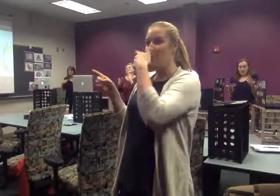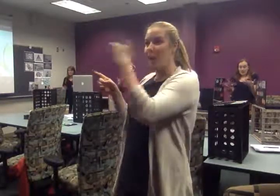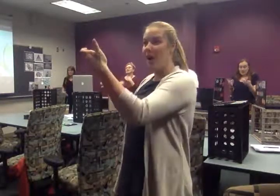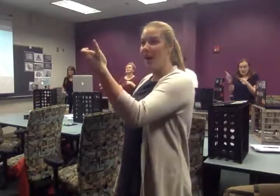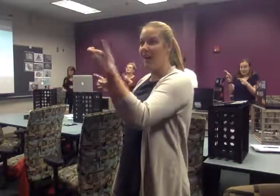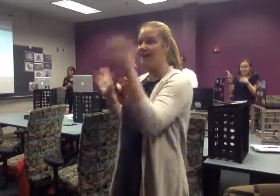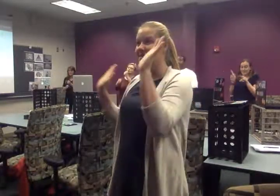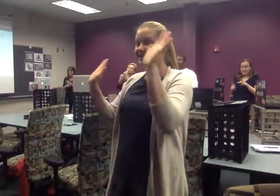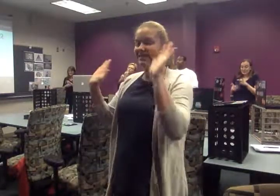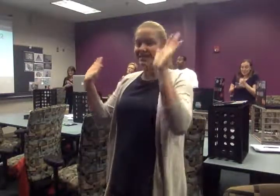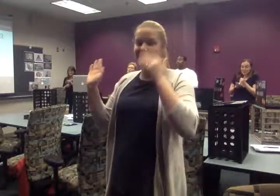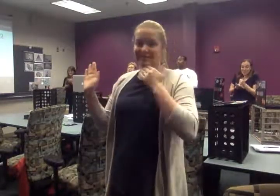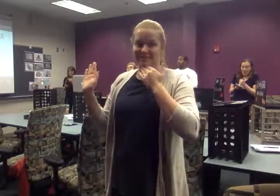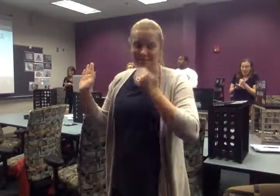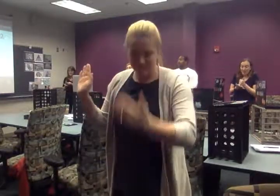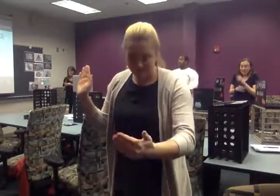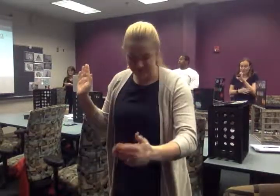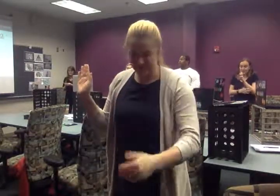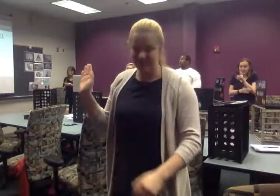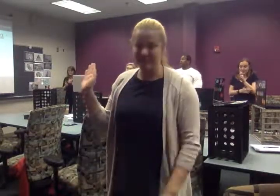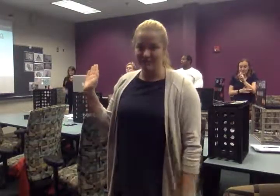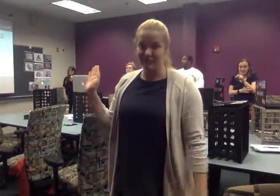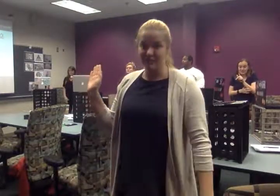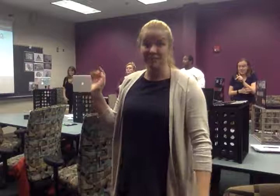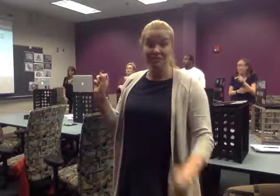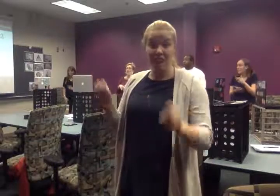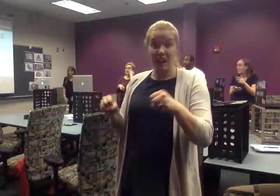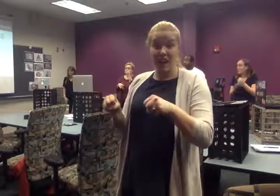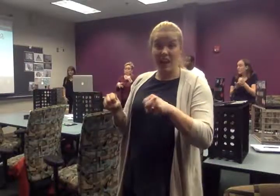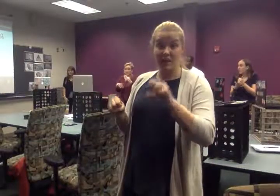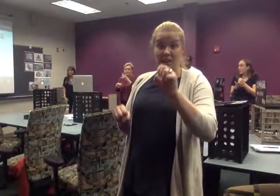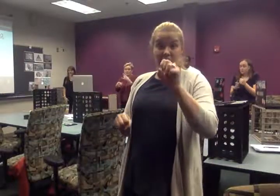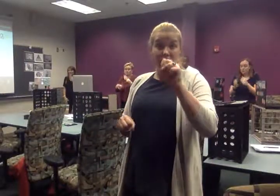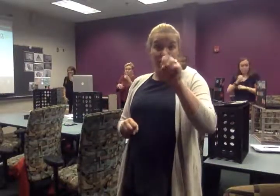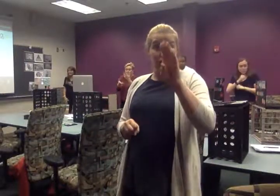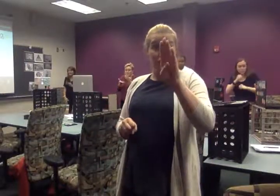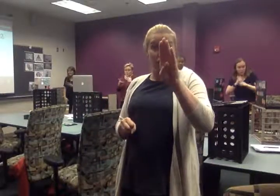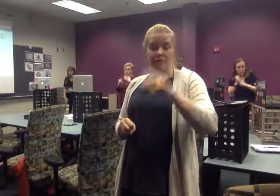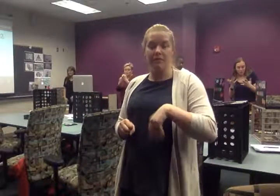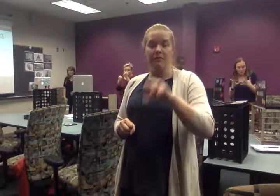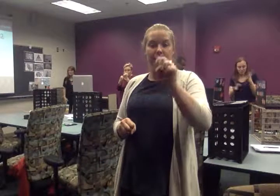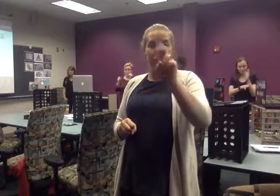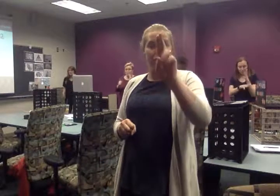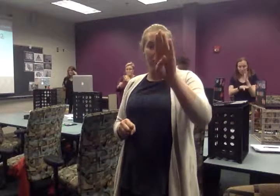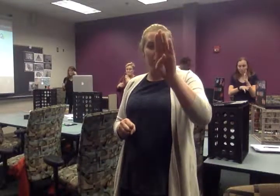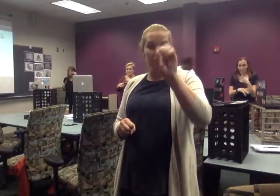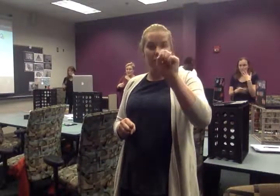Sellable.com. Sellable is a voluntary subscription service that allows you to support Crash Course directly. We want to thank all of